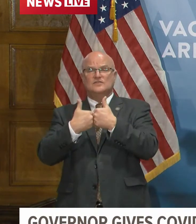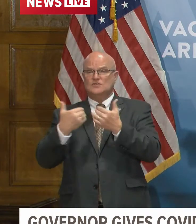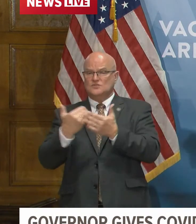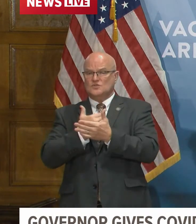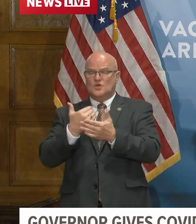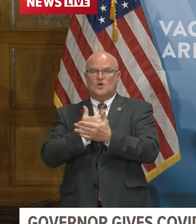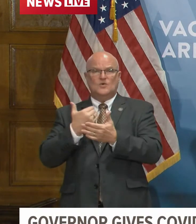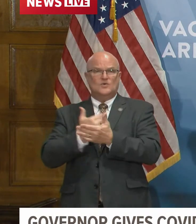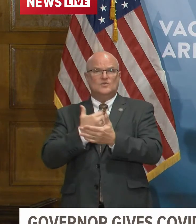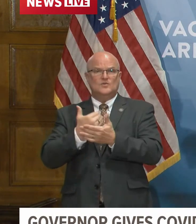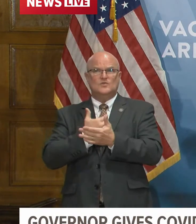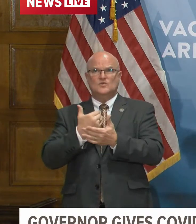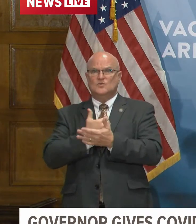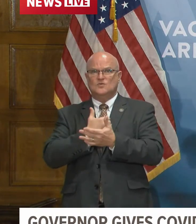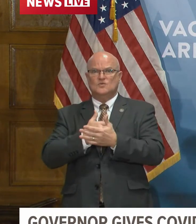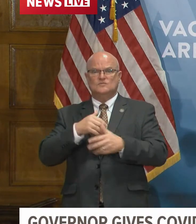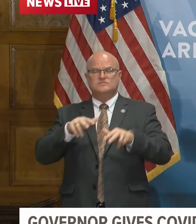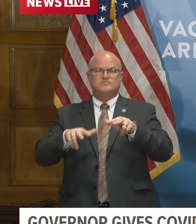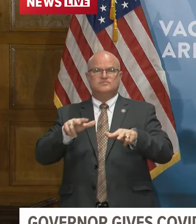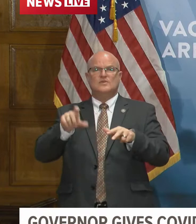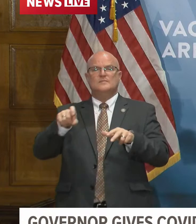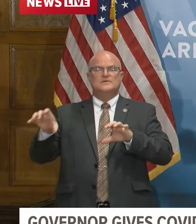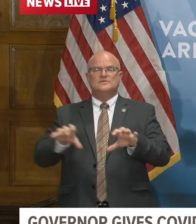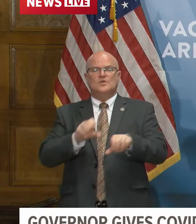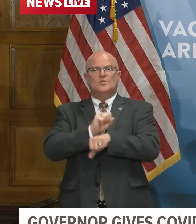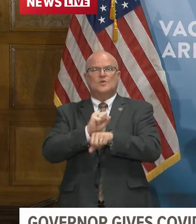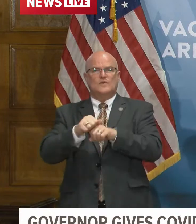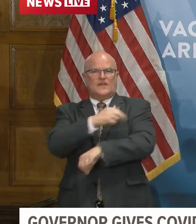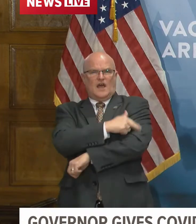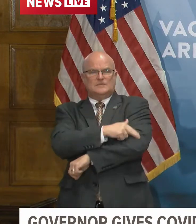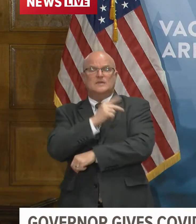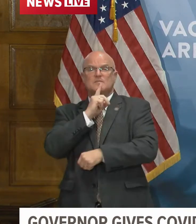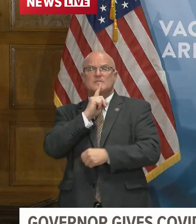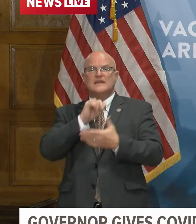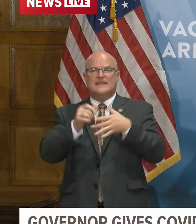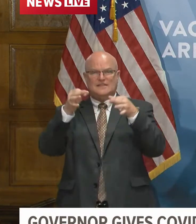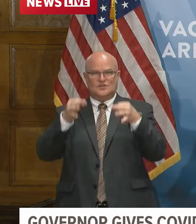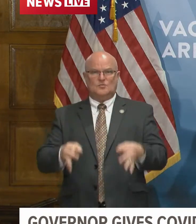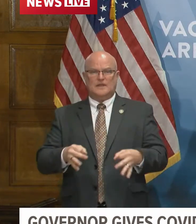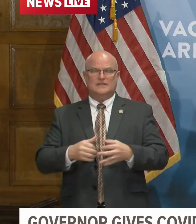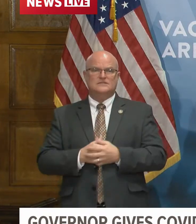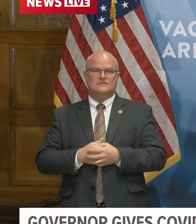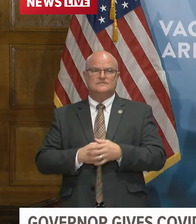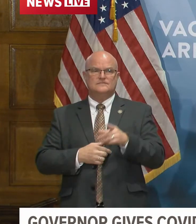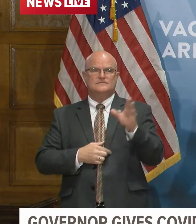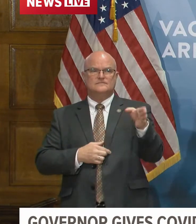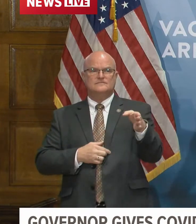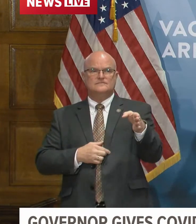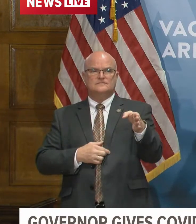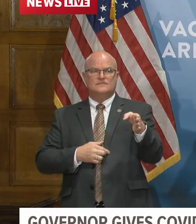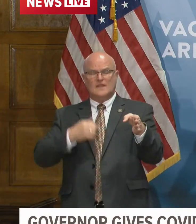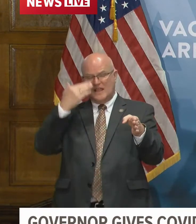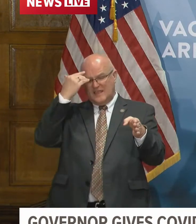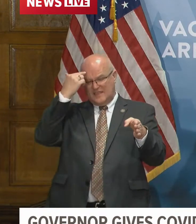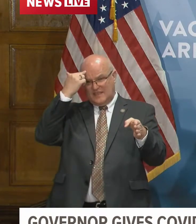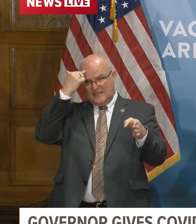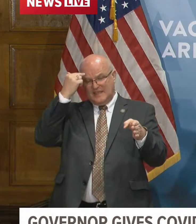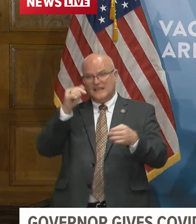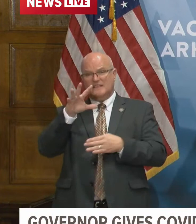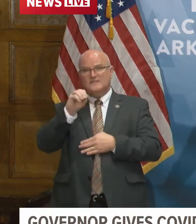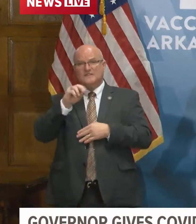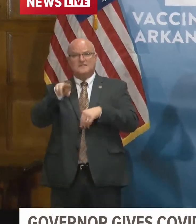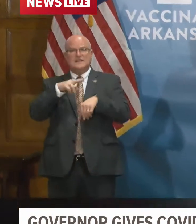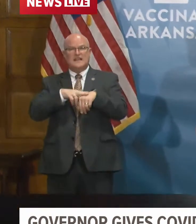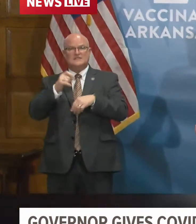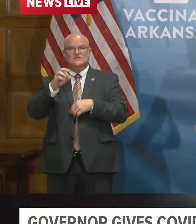new equation. We've got to do that study, work with our hospitals to make that determination. Do you think the 50 National Guard members